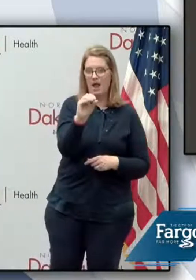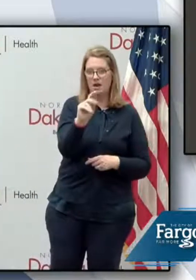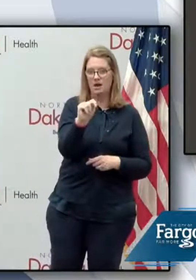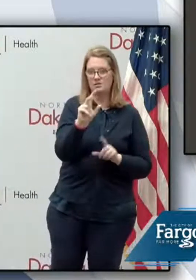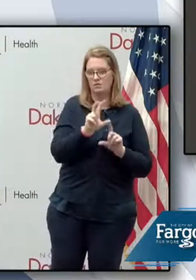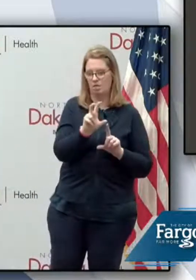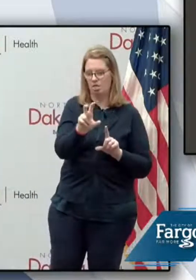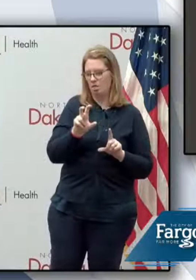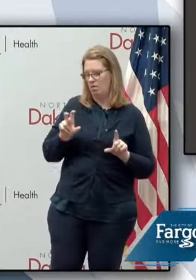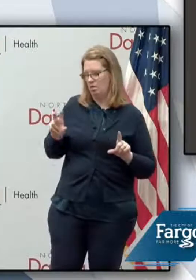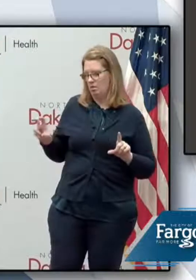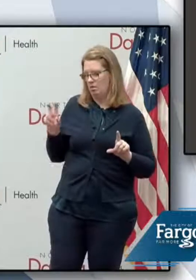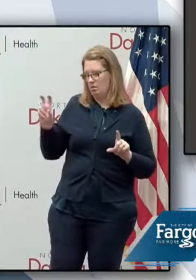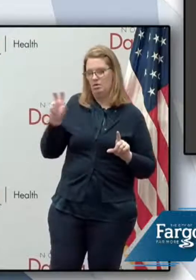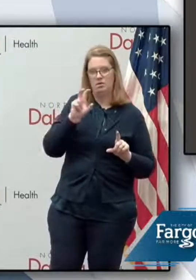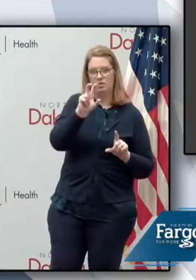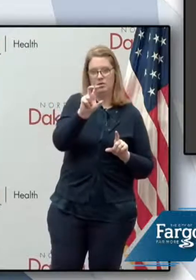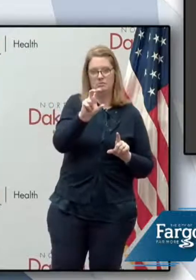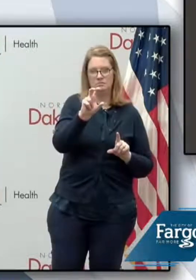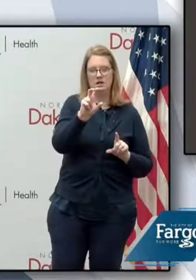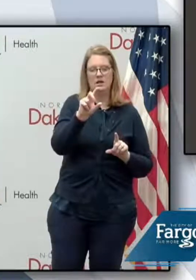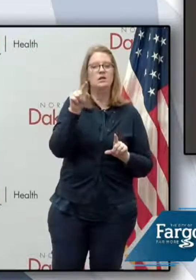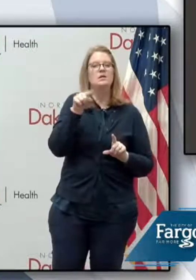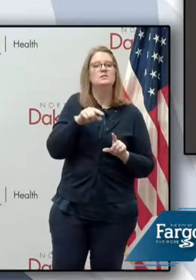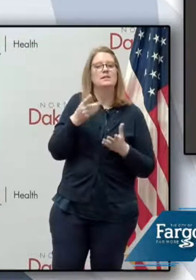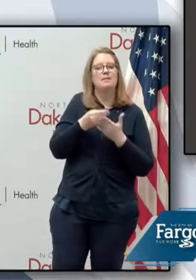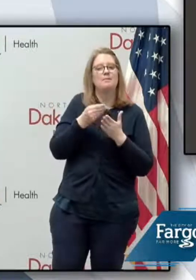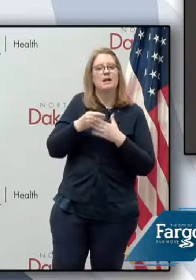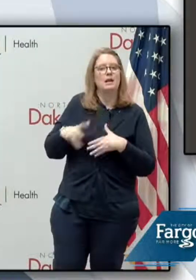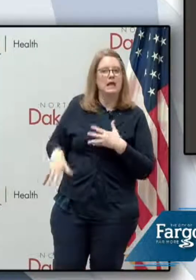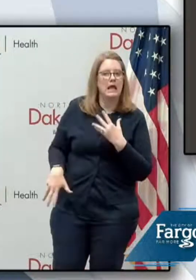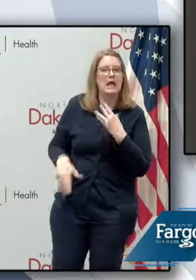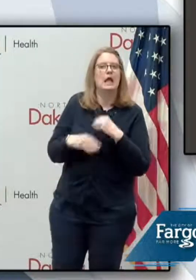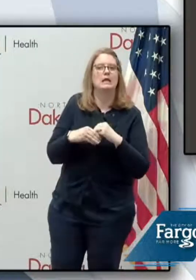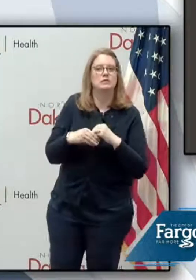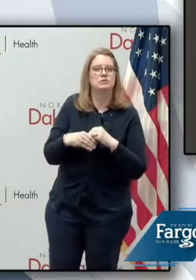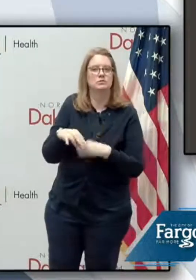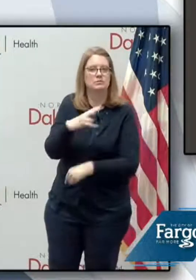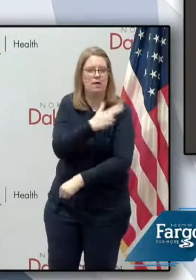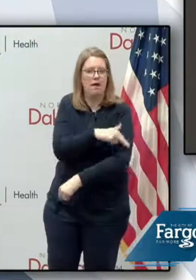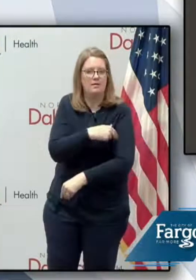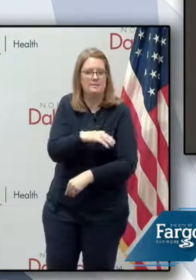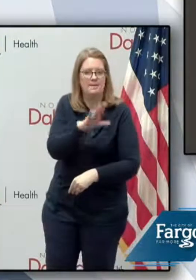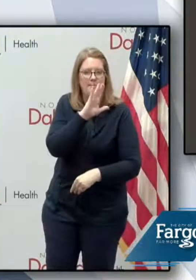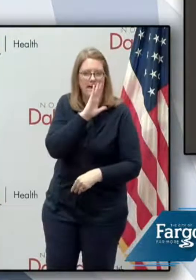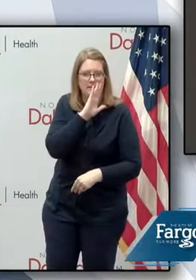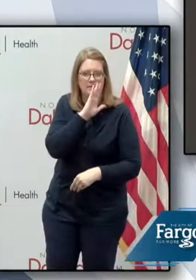play a critical role in expanding hospital capacity if needed in the